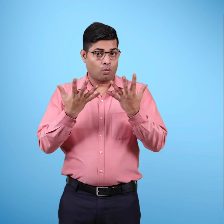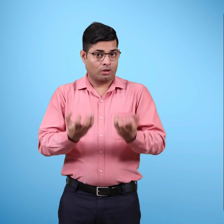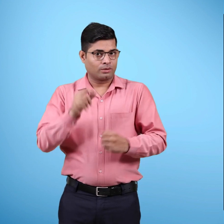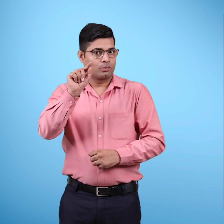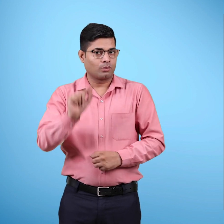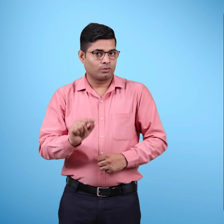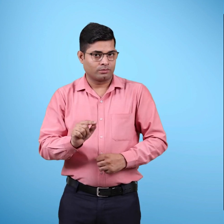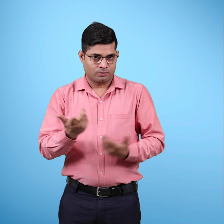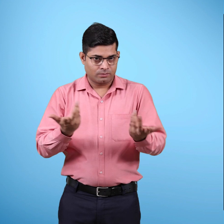You would require